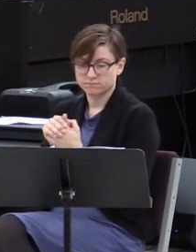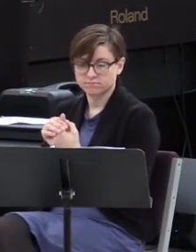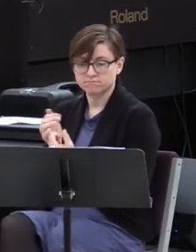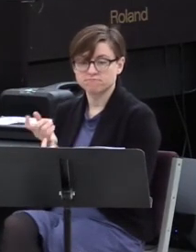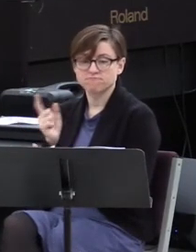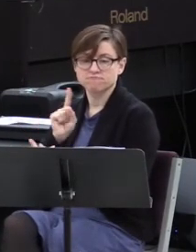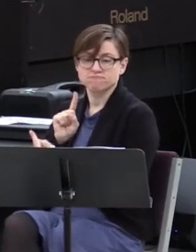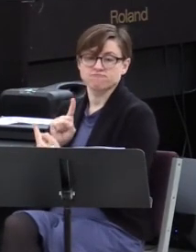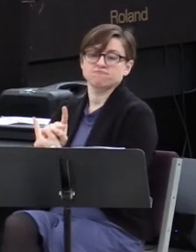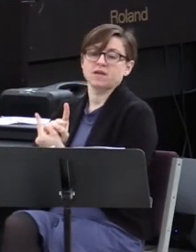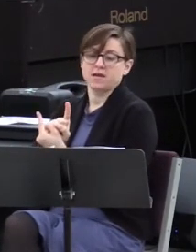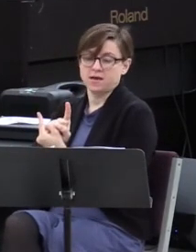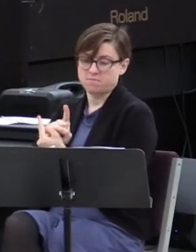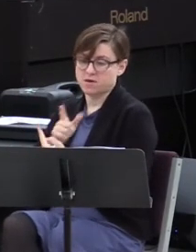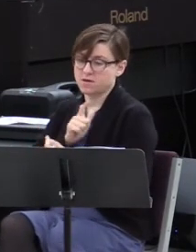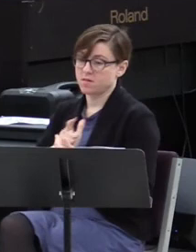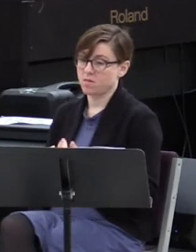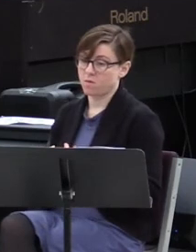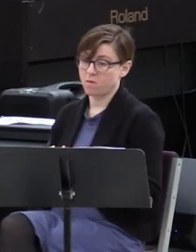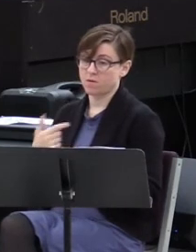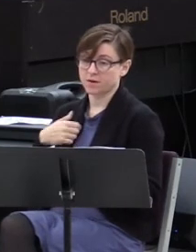I